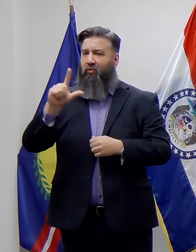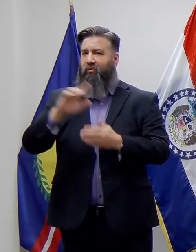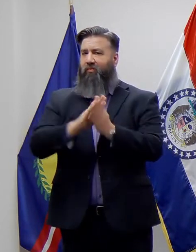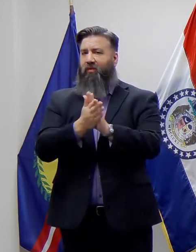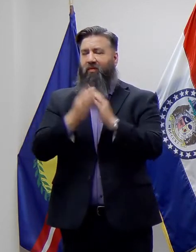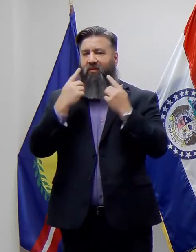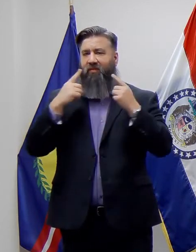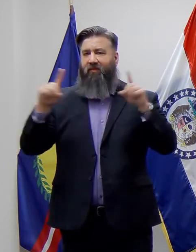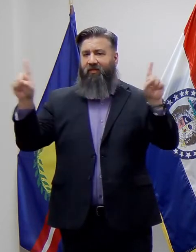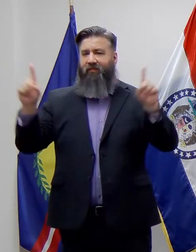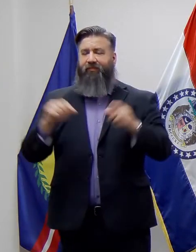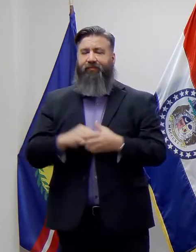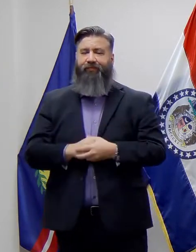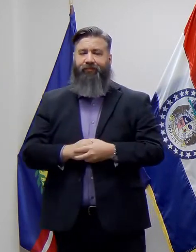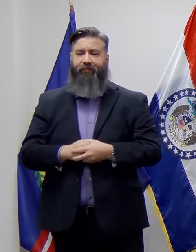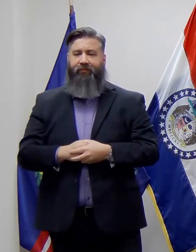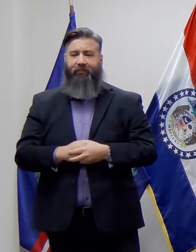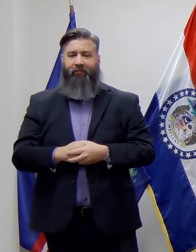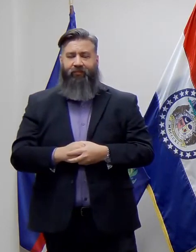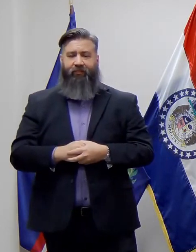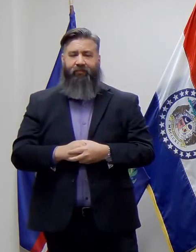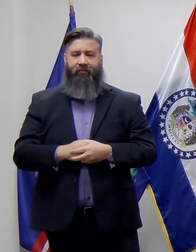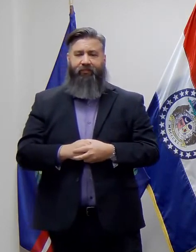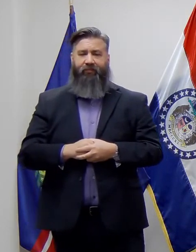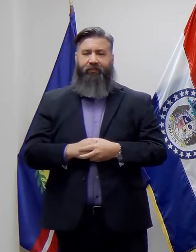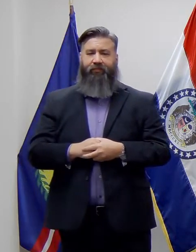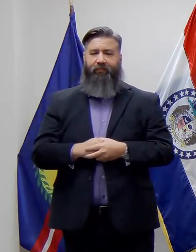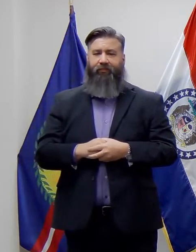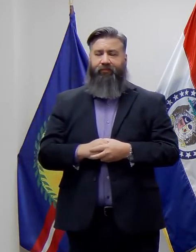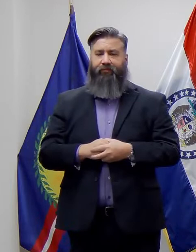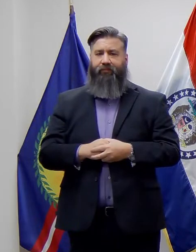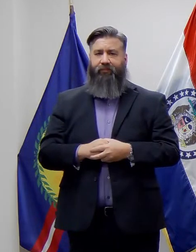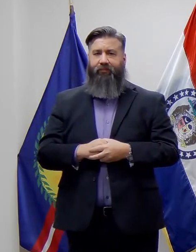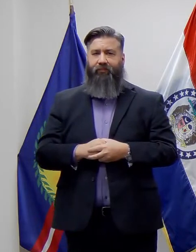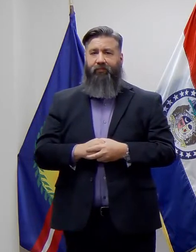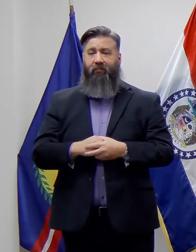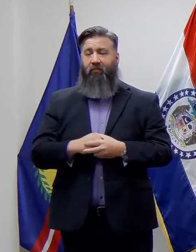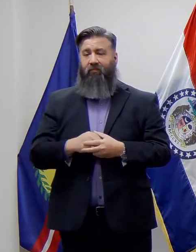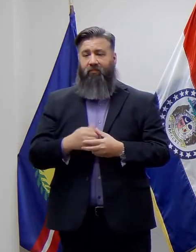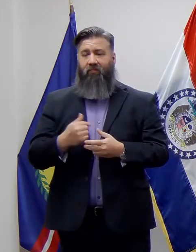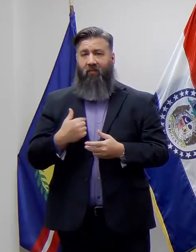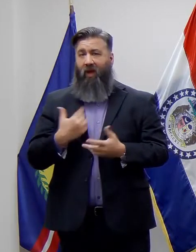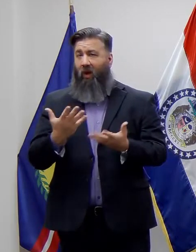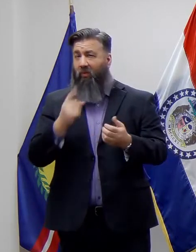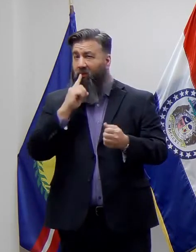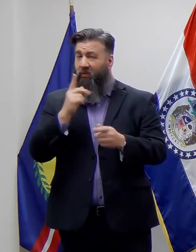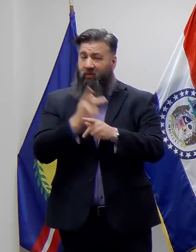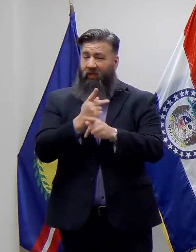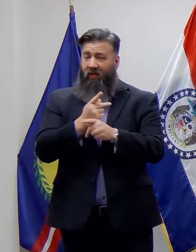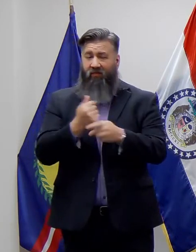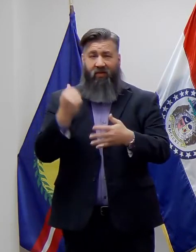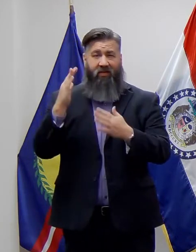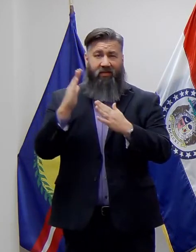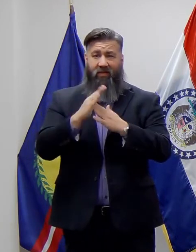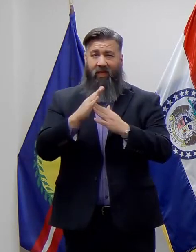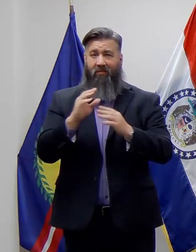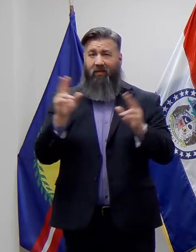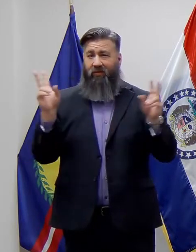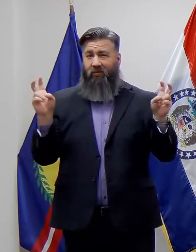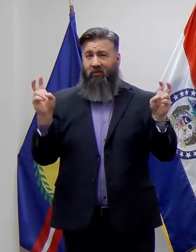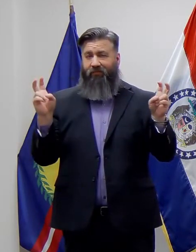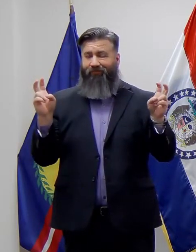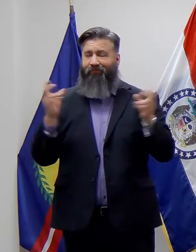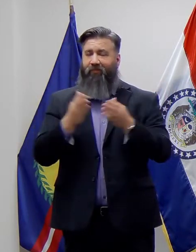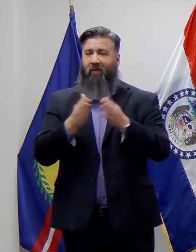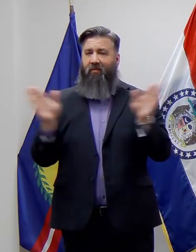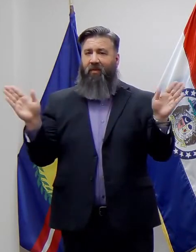the Commission as an opportunity to work as one to address the county's top issue, the one that we've invested the most in, and that's